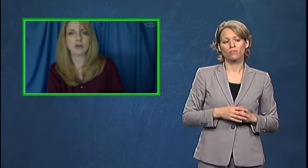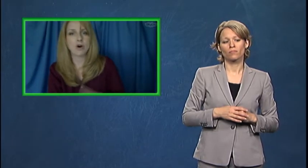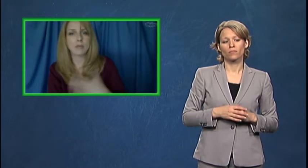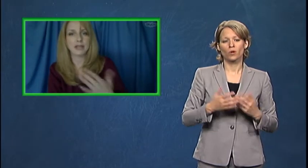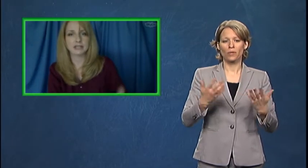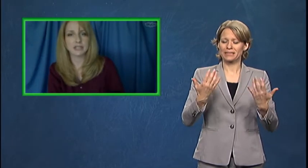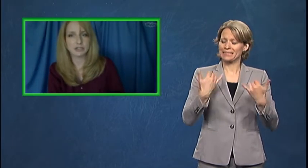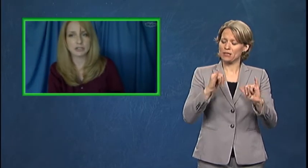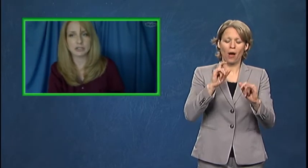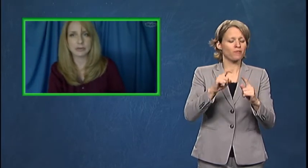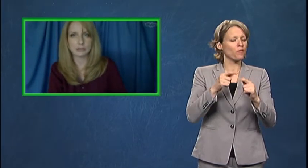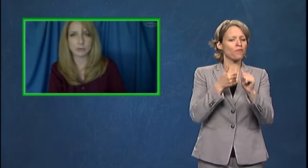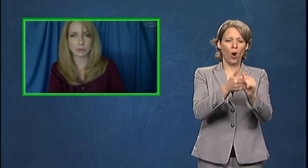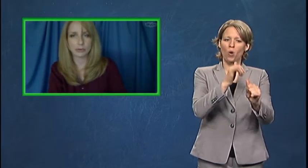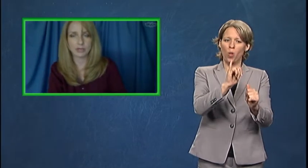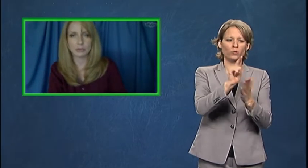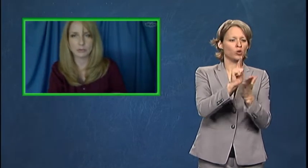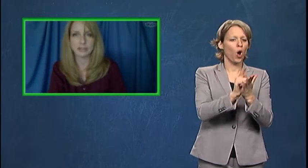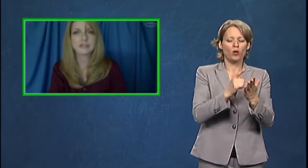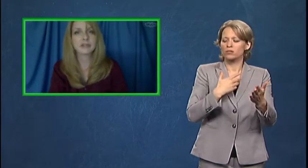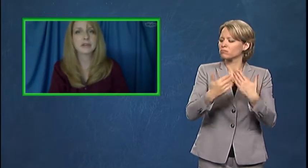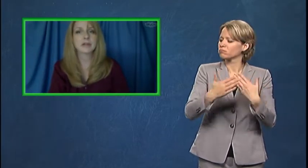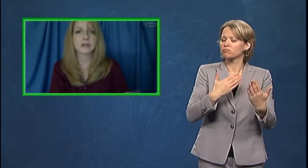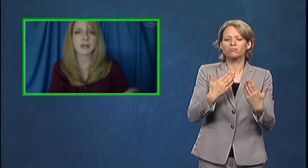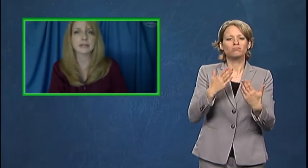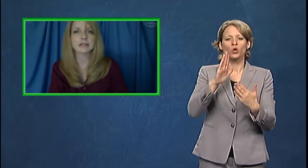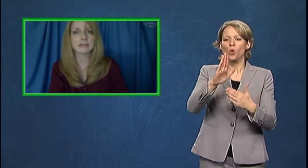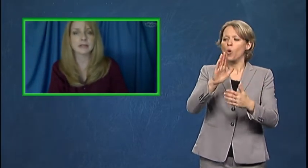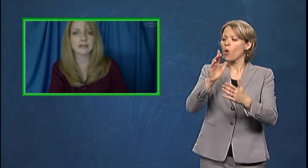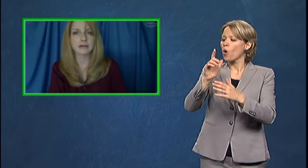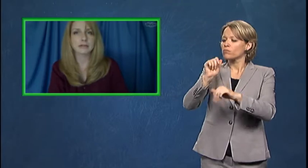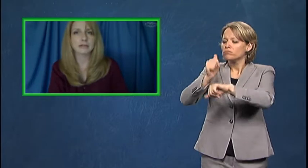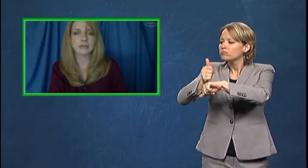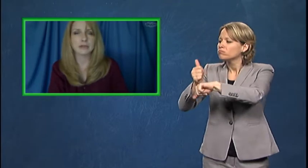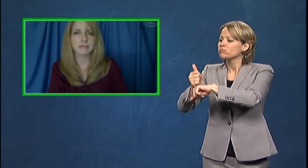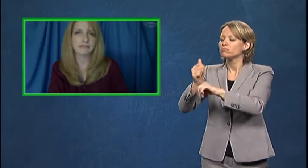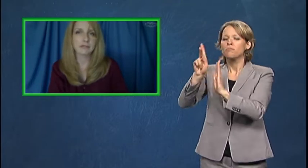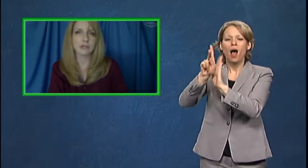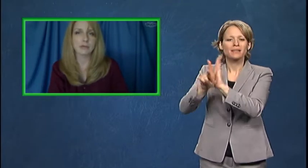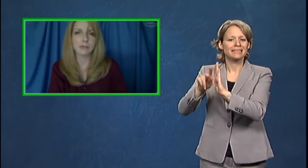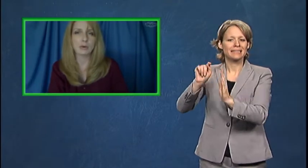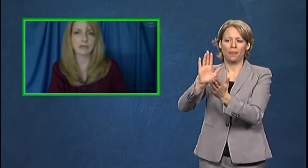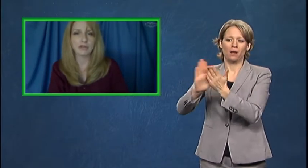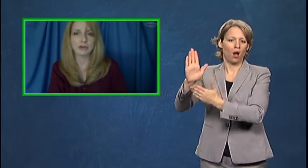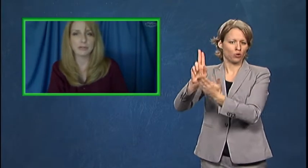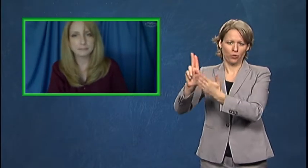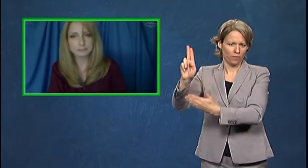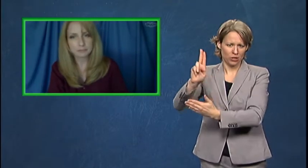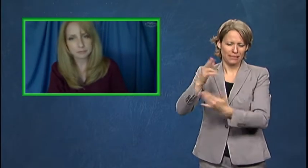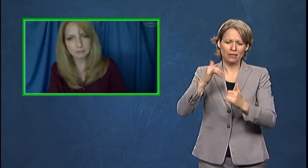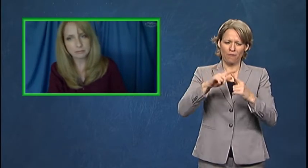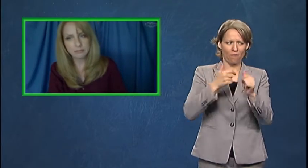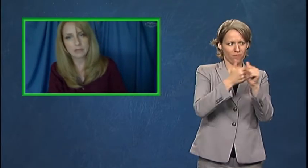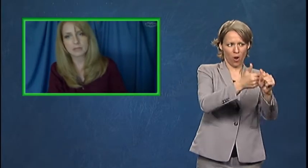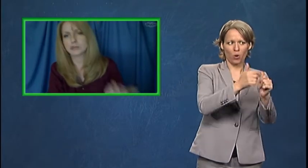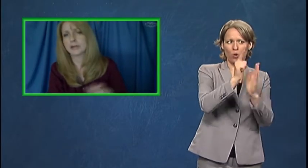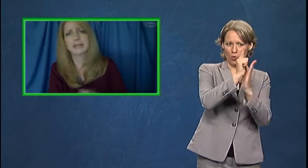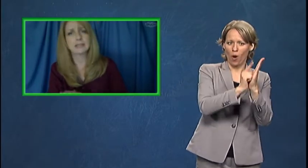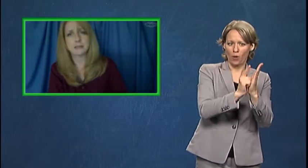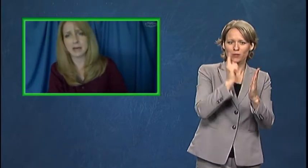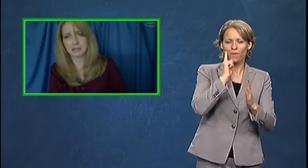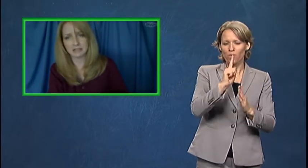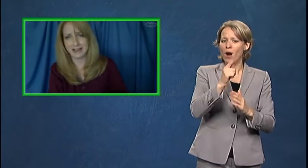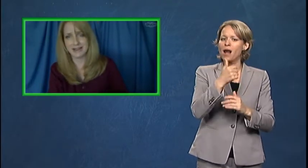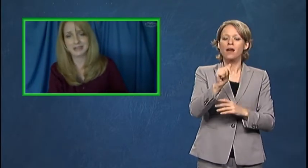us to all pay attention to as we're working with clients in the video remote environment. So training